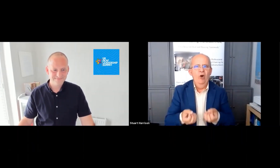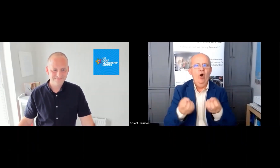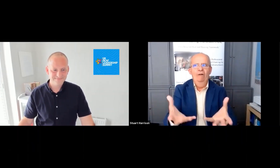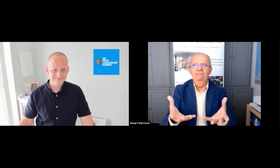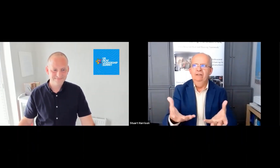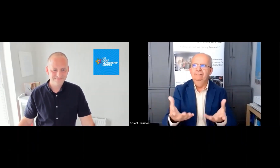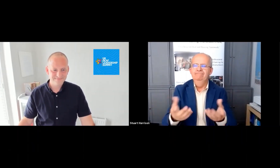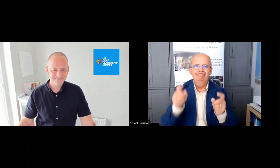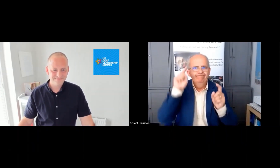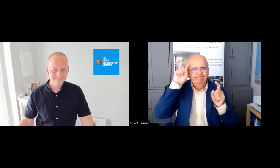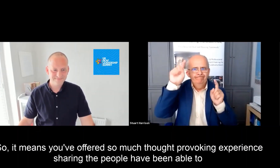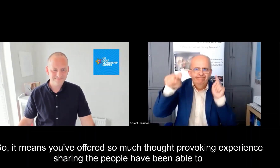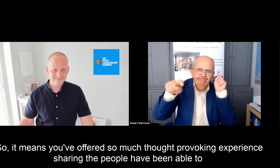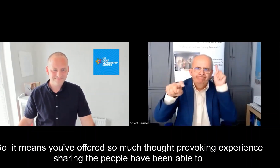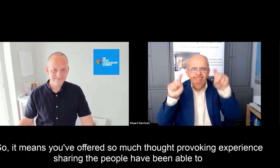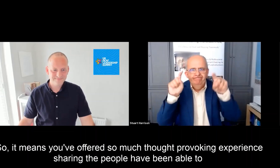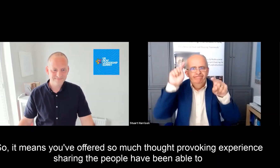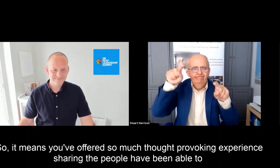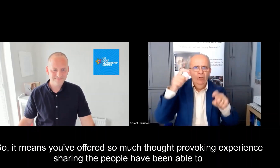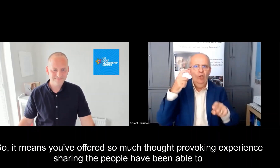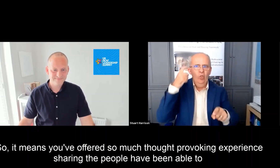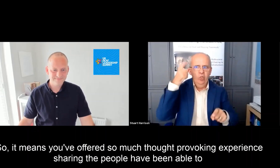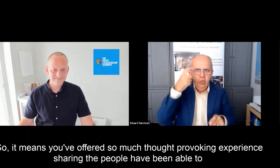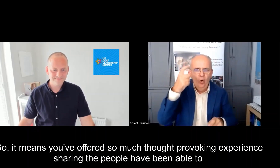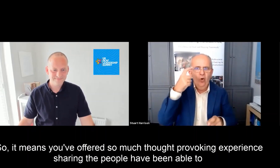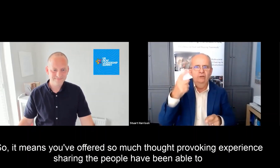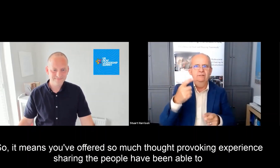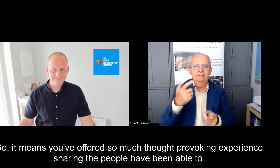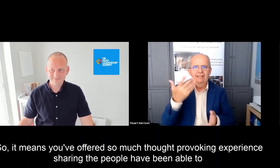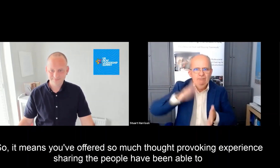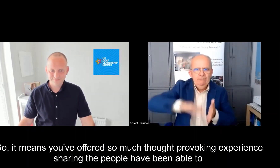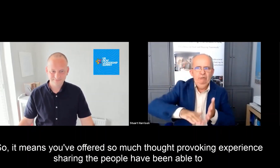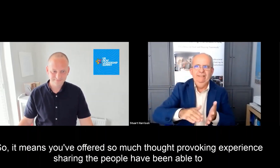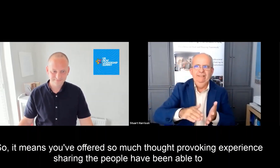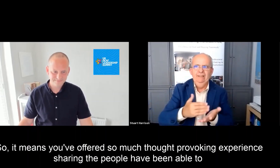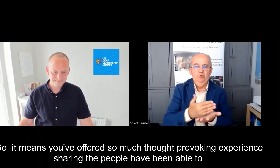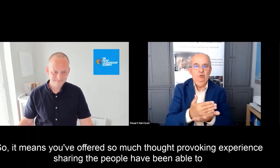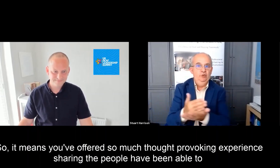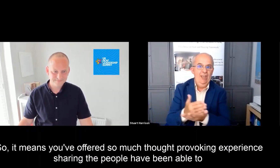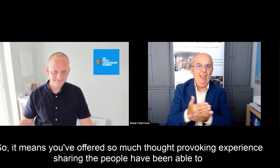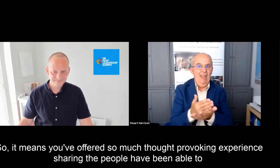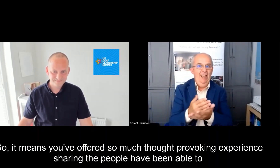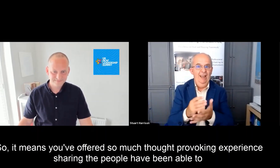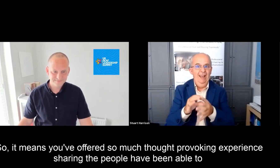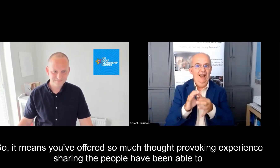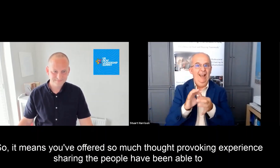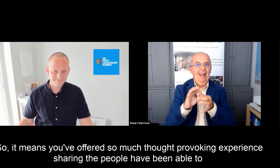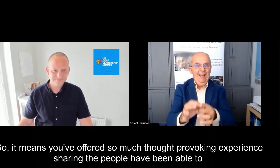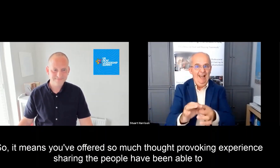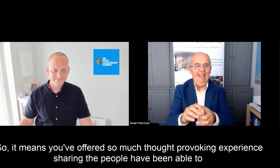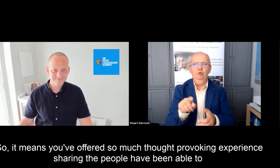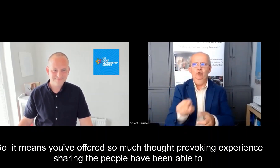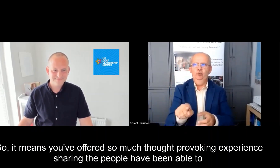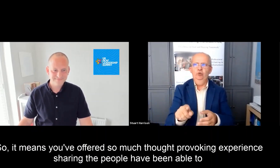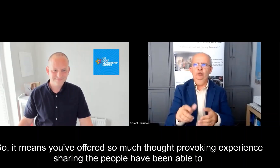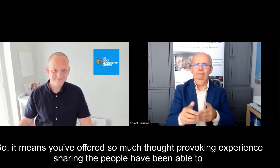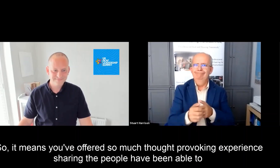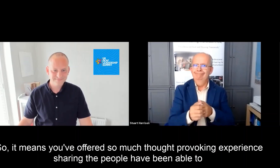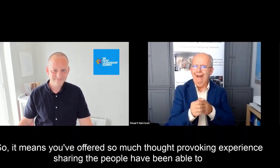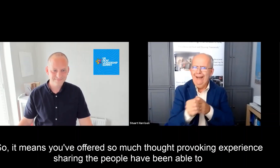So it means you've offered so much thought-provoking experience sharing that people have been able